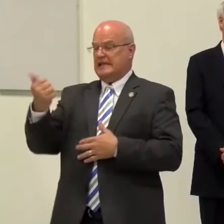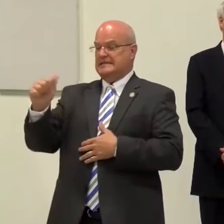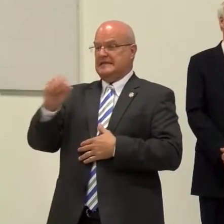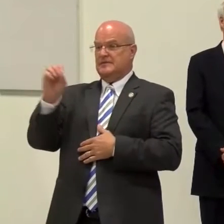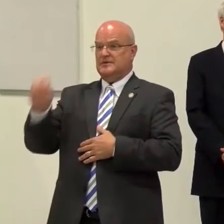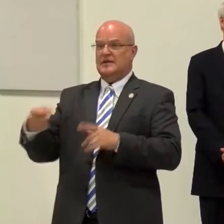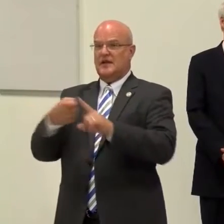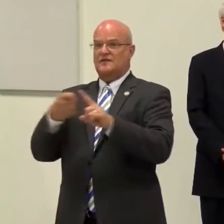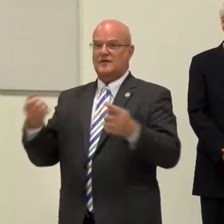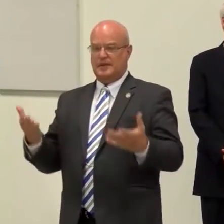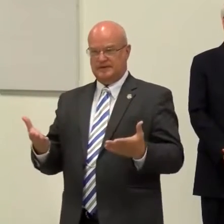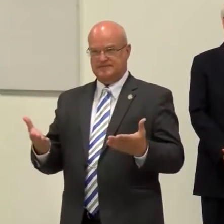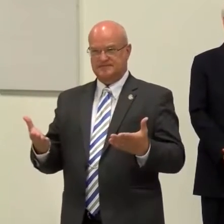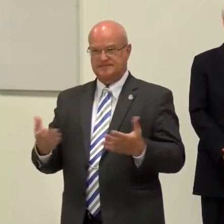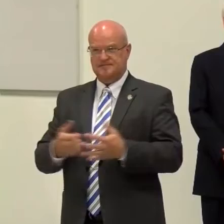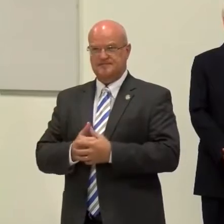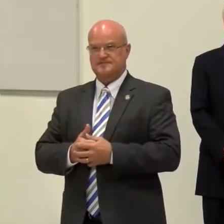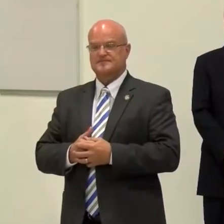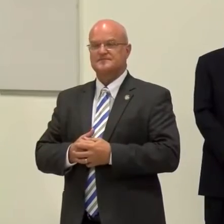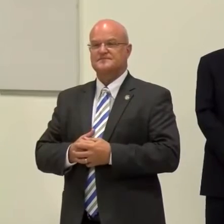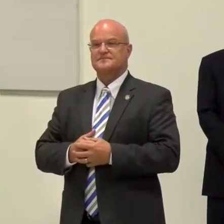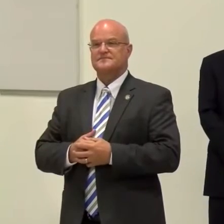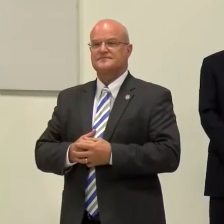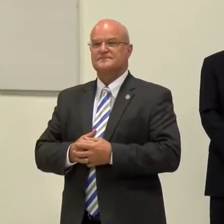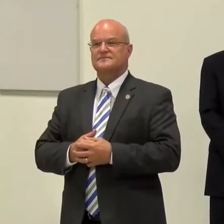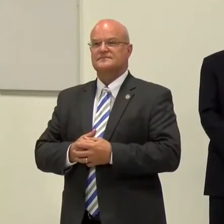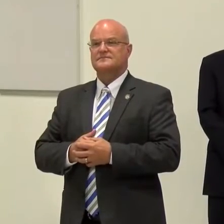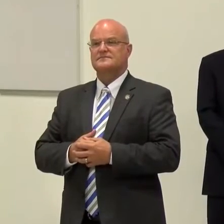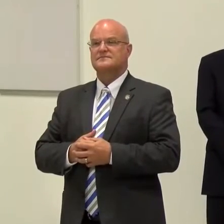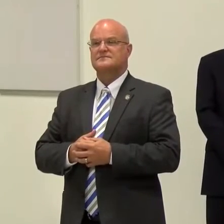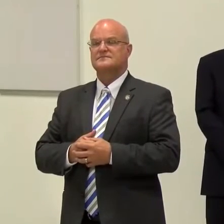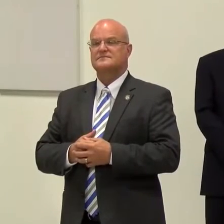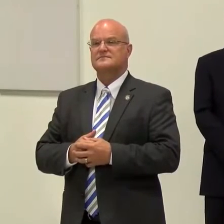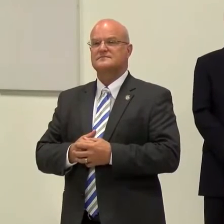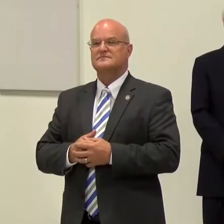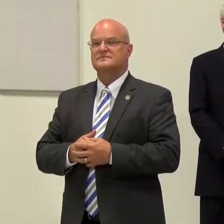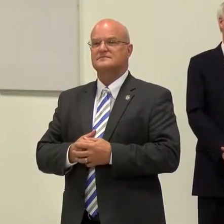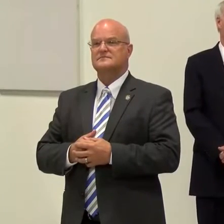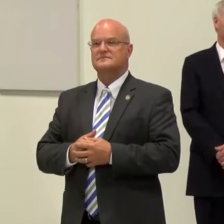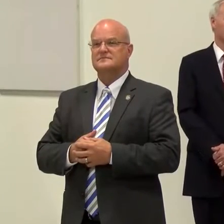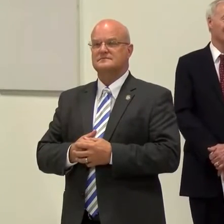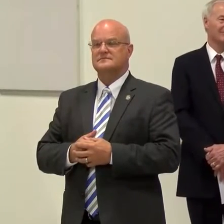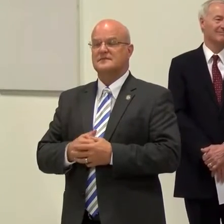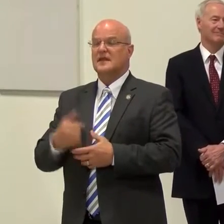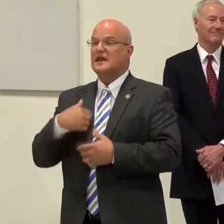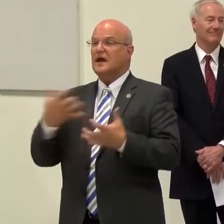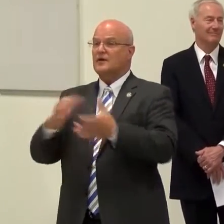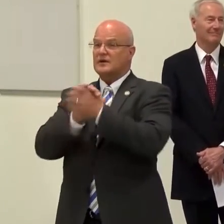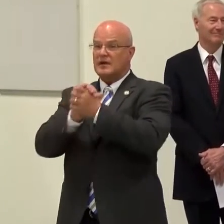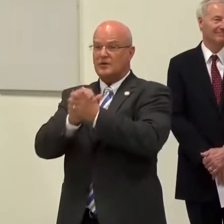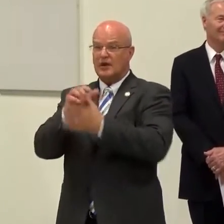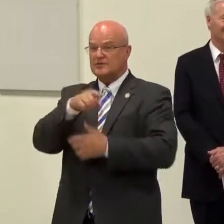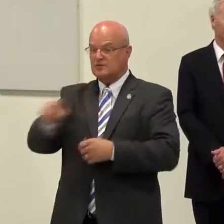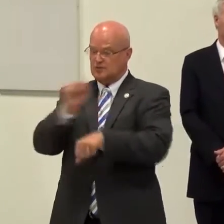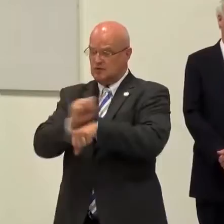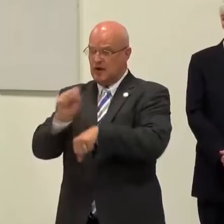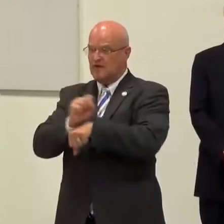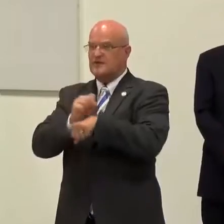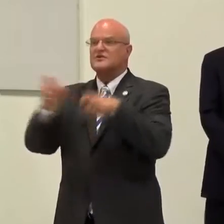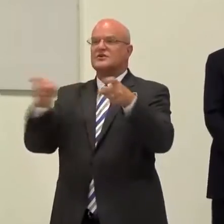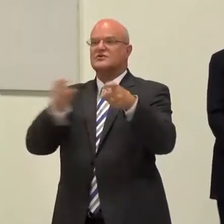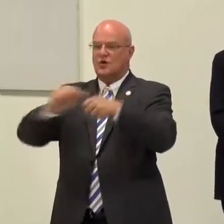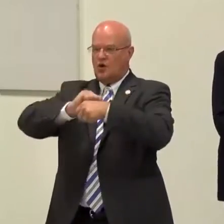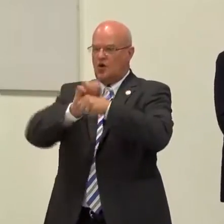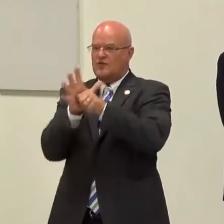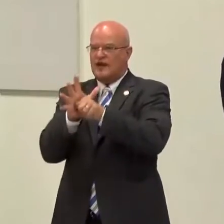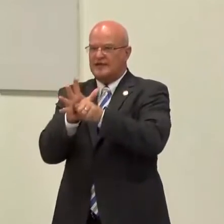10% are from here. Y es para felicitarlos en sus esfuerzos para controlar esta I pandemia. want to congratulate you on your efforts to control this